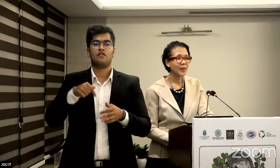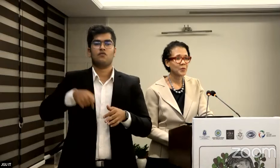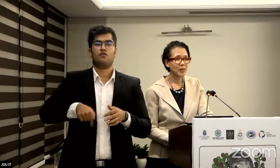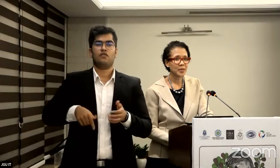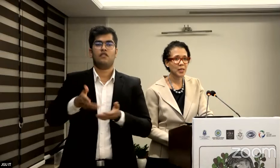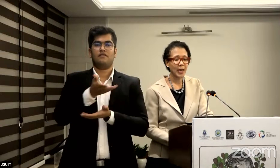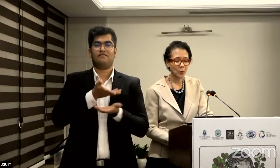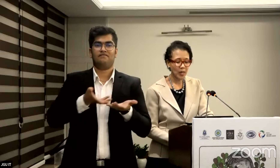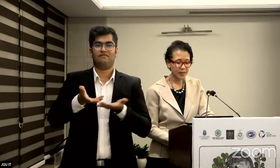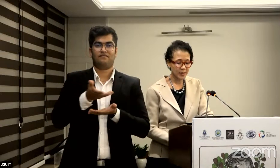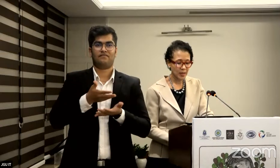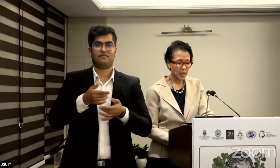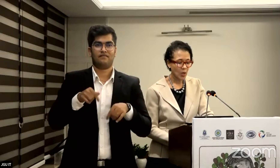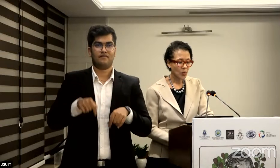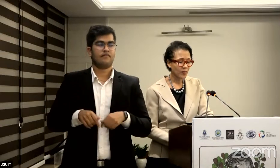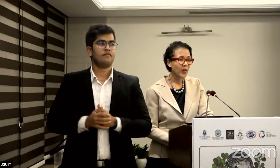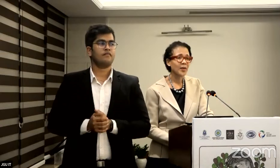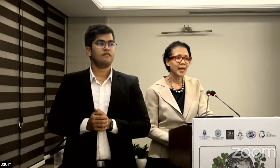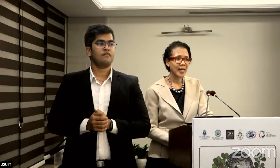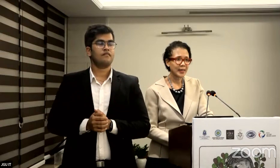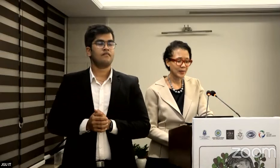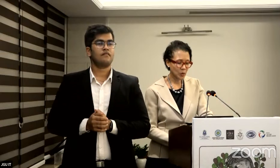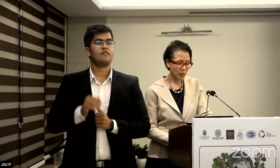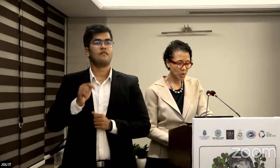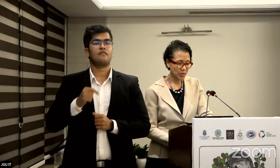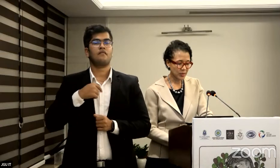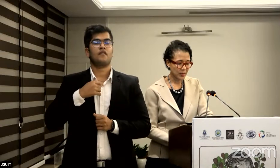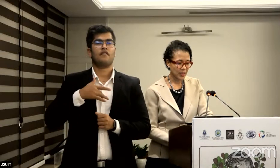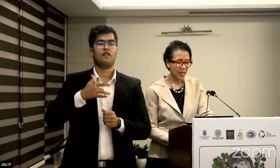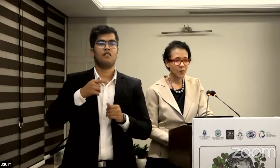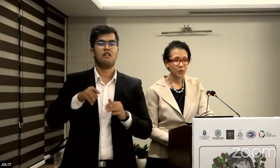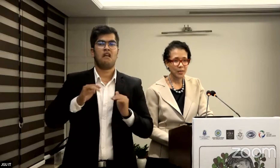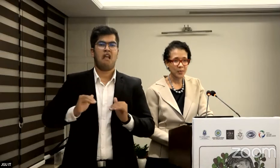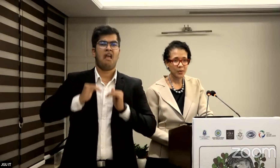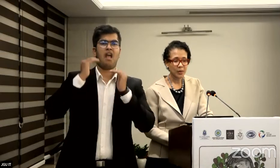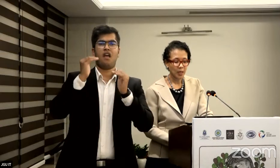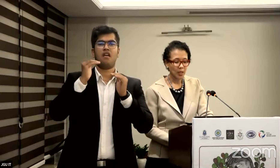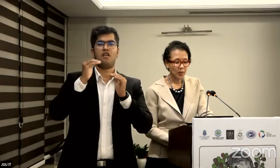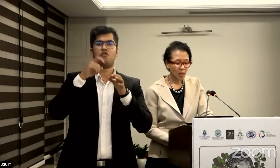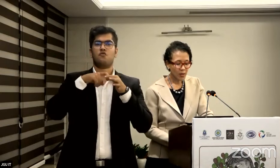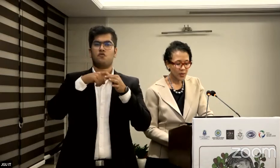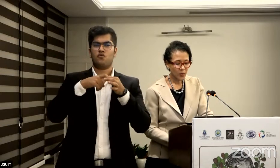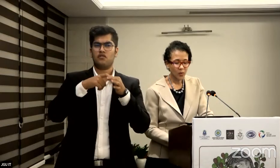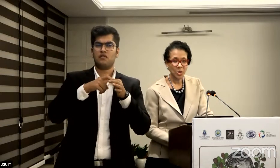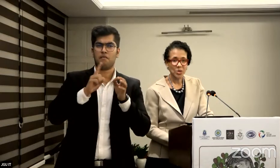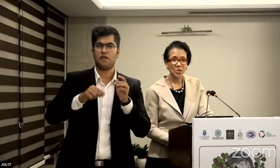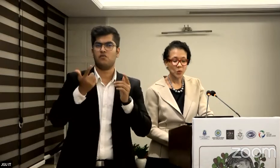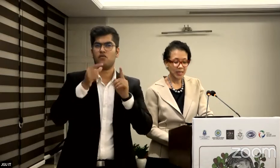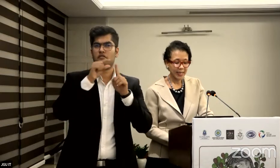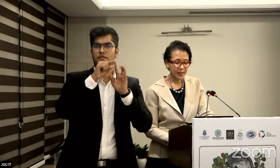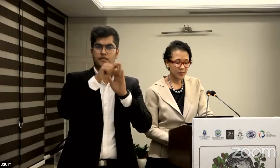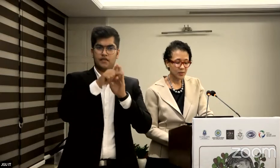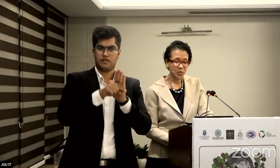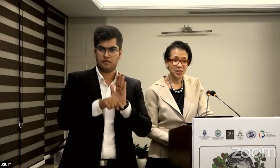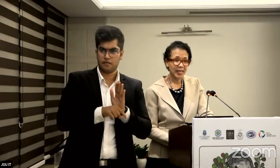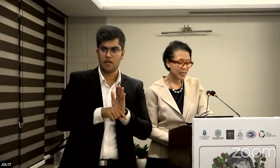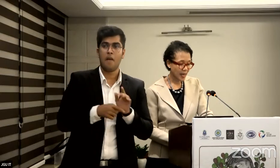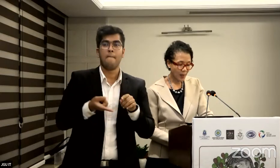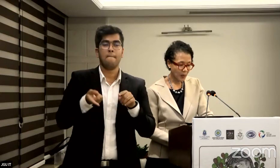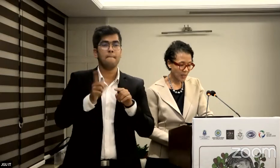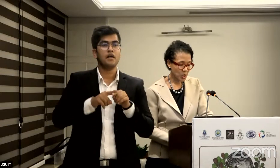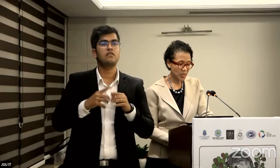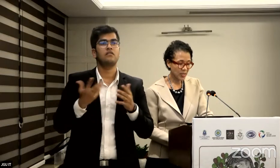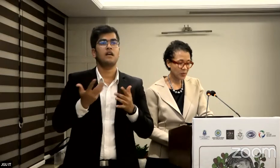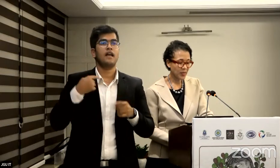we have to wrestle at once with very high-level questions of principle, but also with questions related to